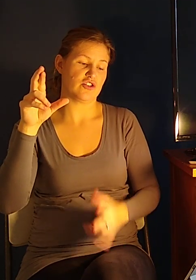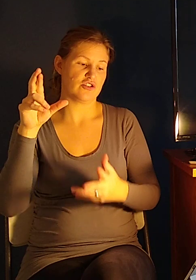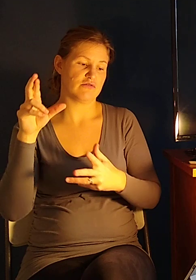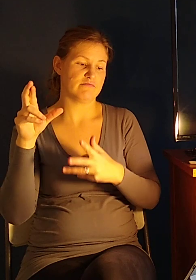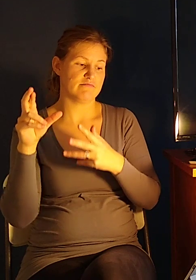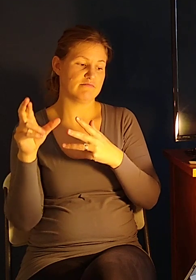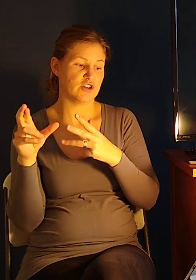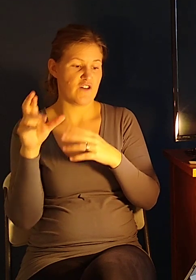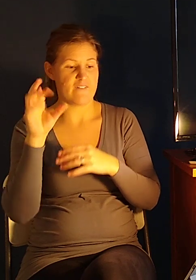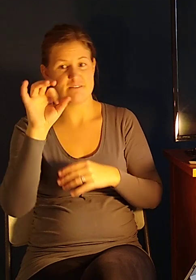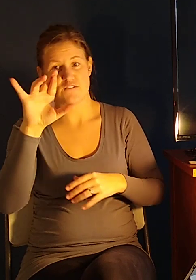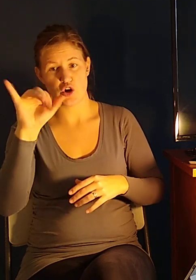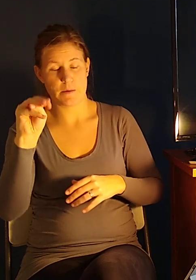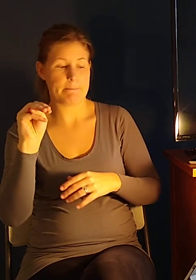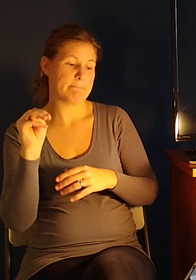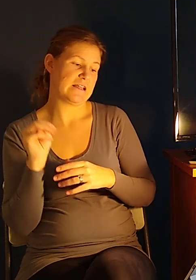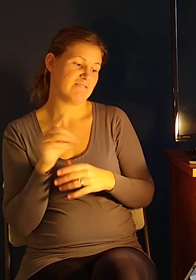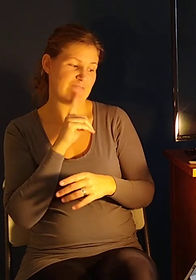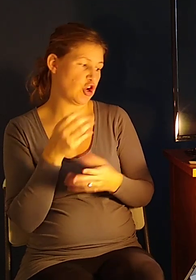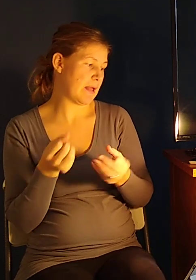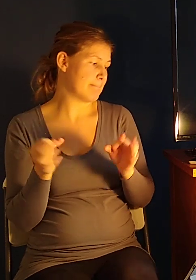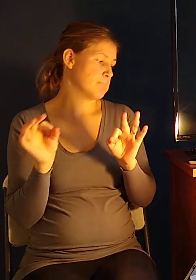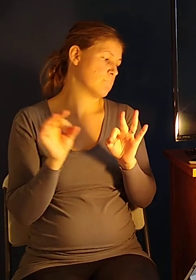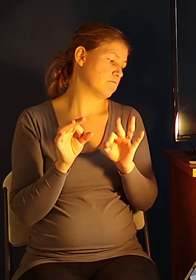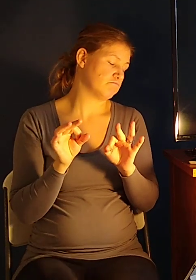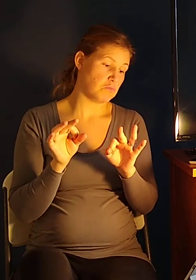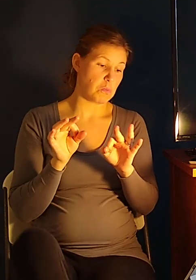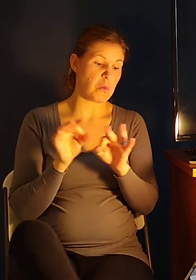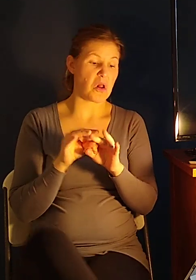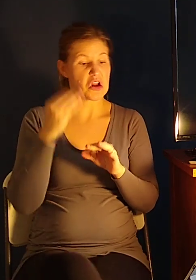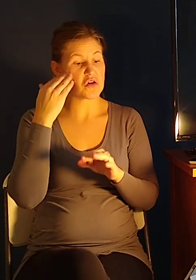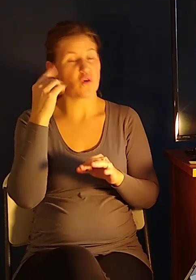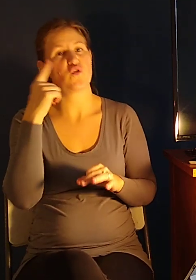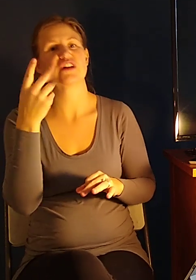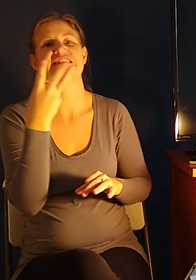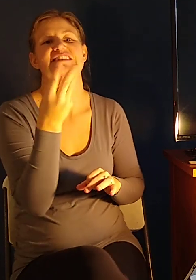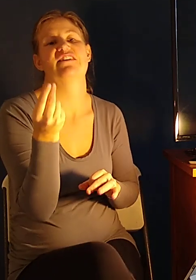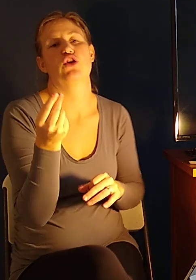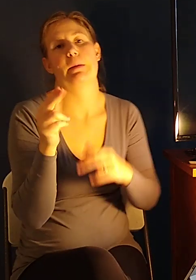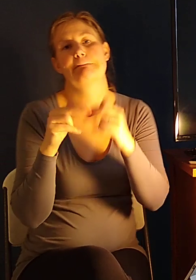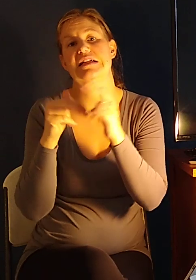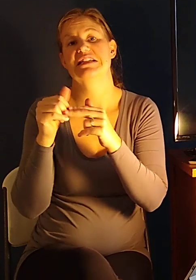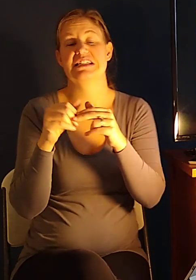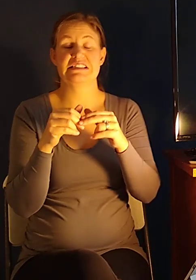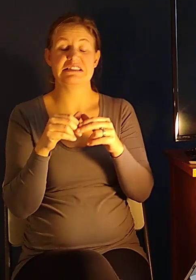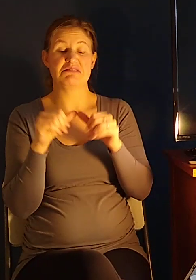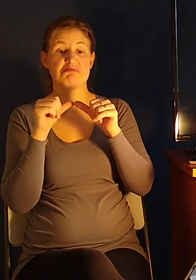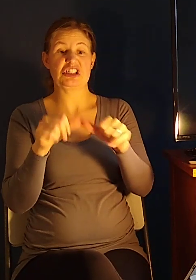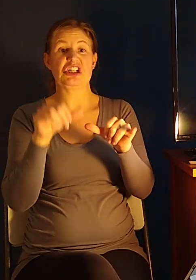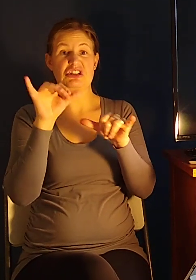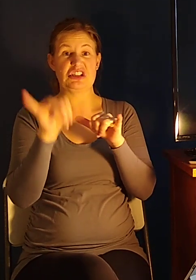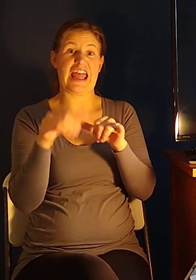importantly develops several buildings that are still standing in Chicago: the Carson Pier